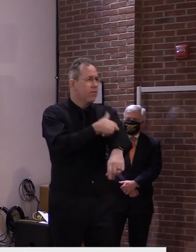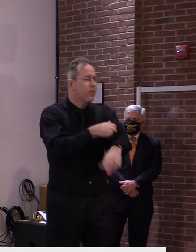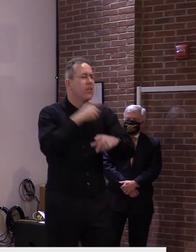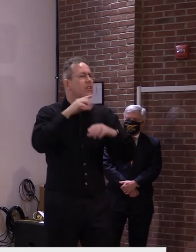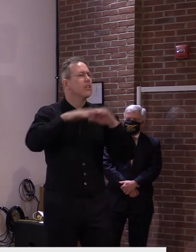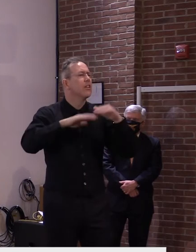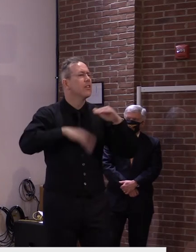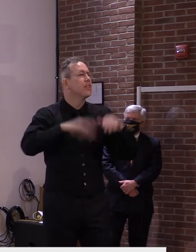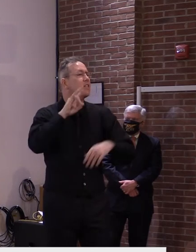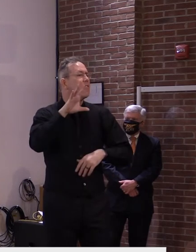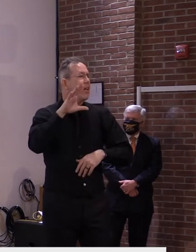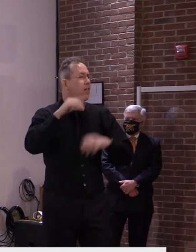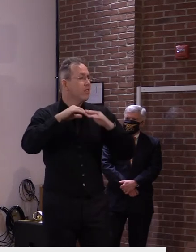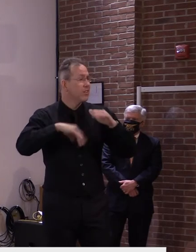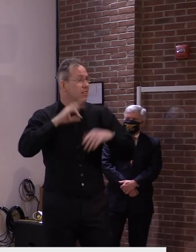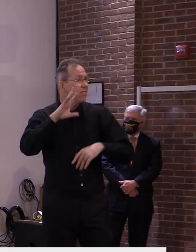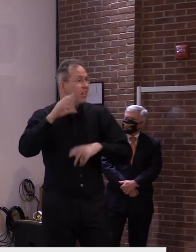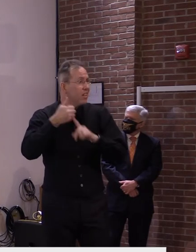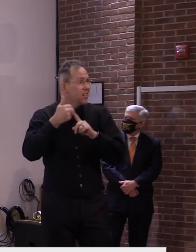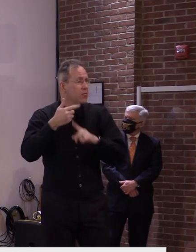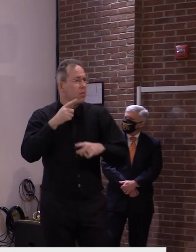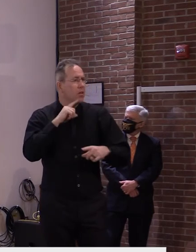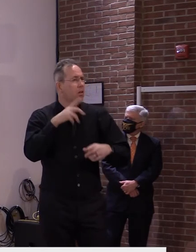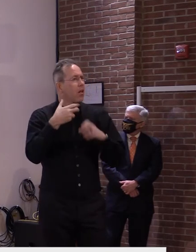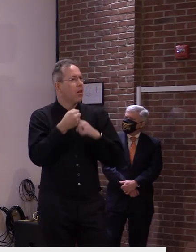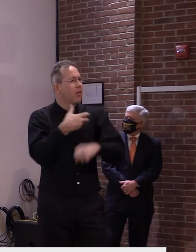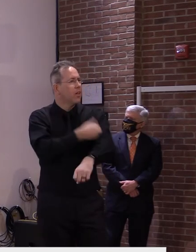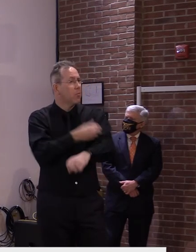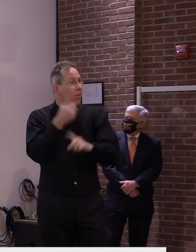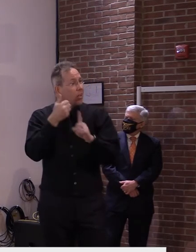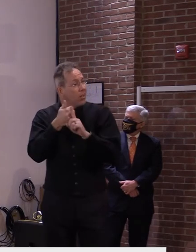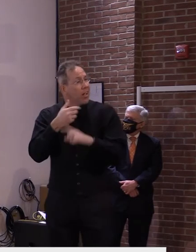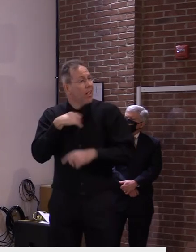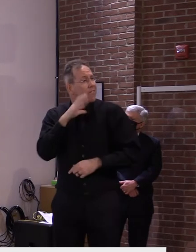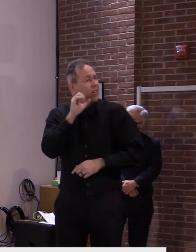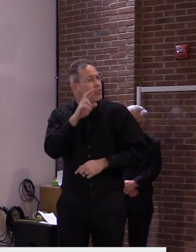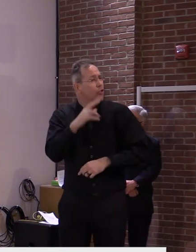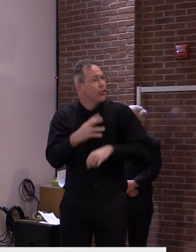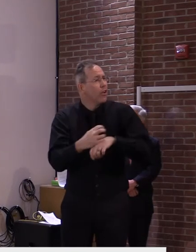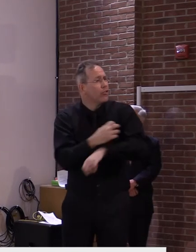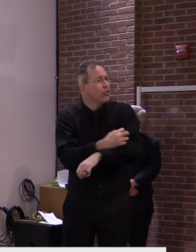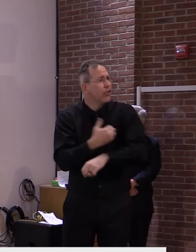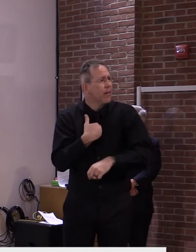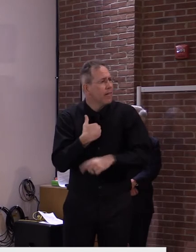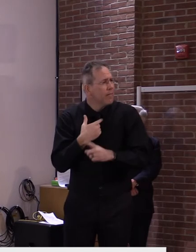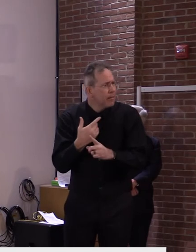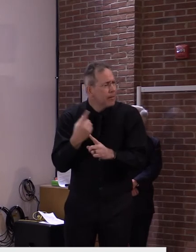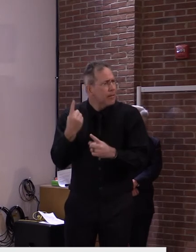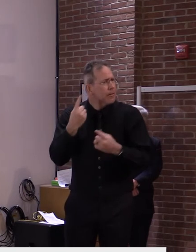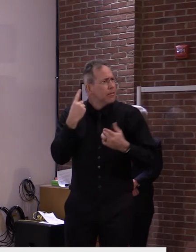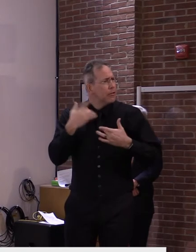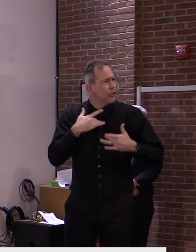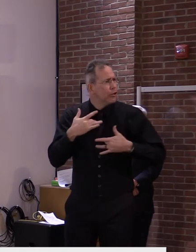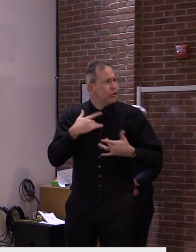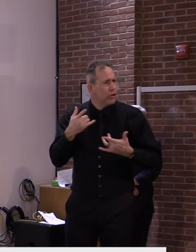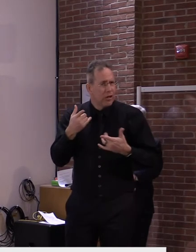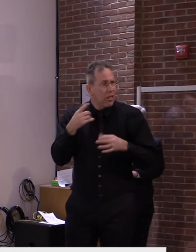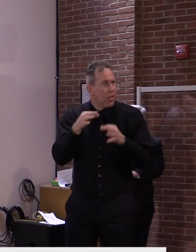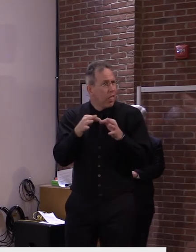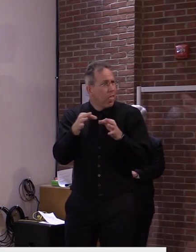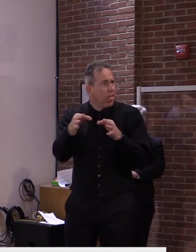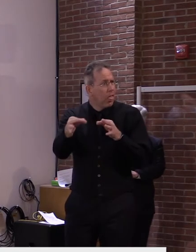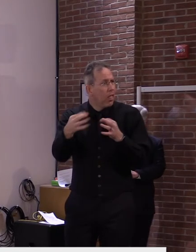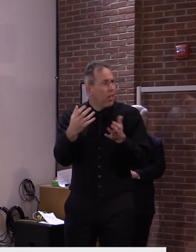get that until after he's vaccinated. The reader is concerned that the delay in treatment will allow the cancer to